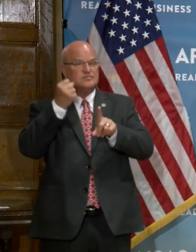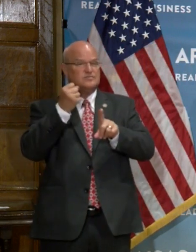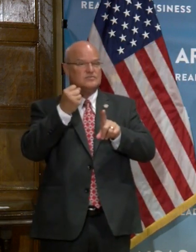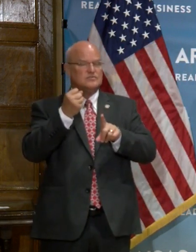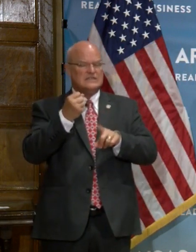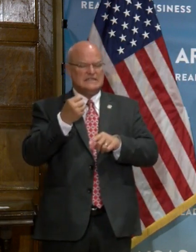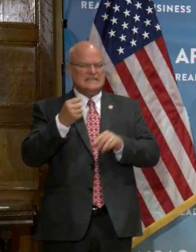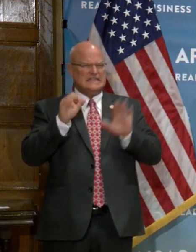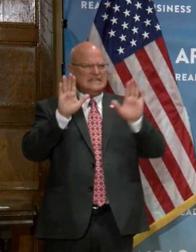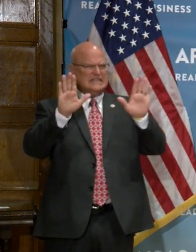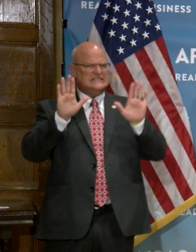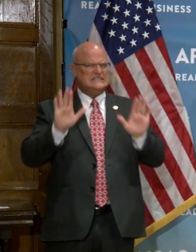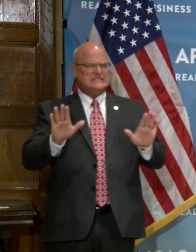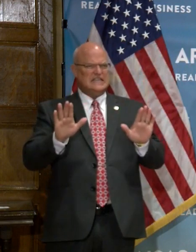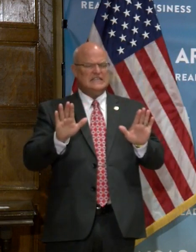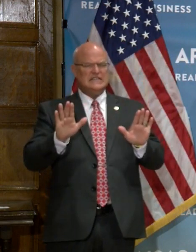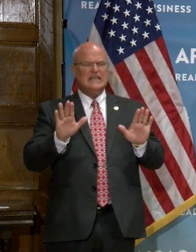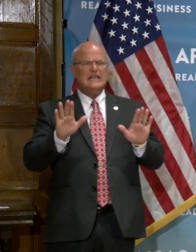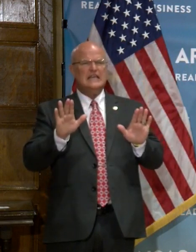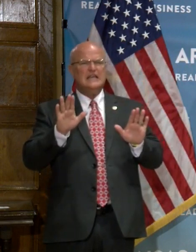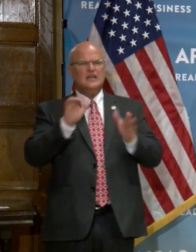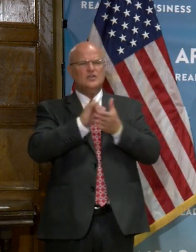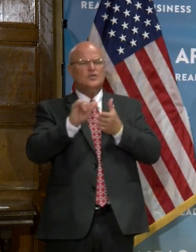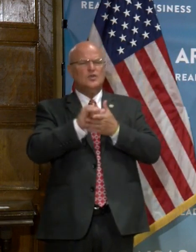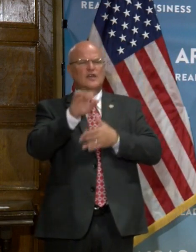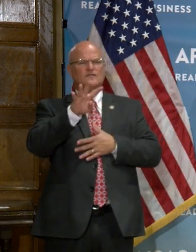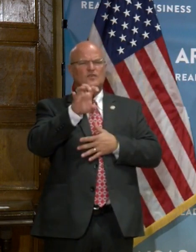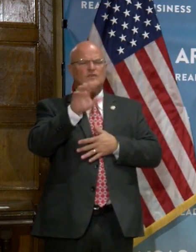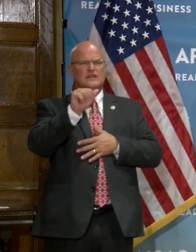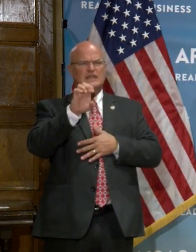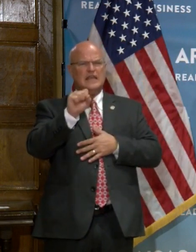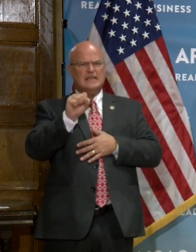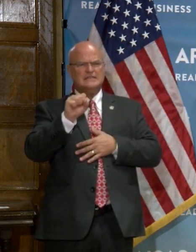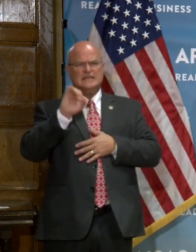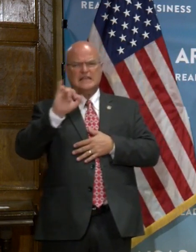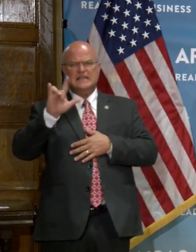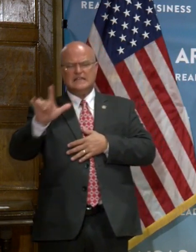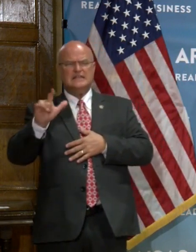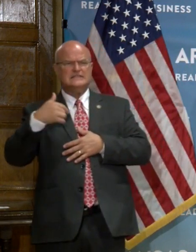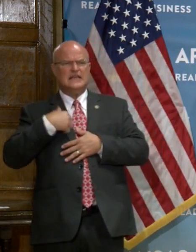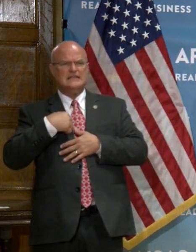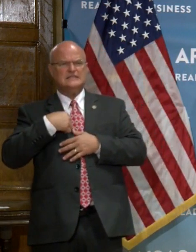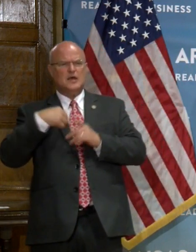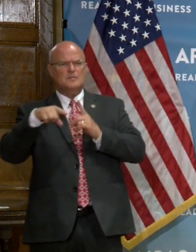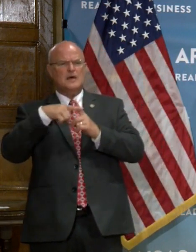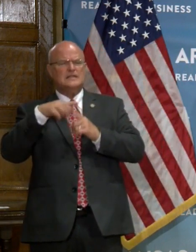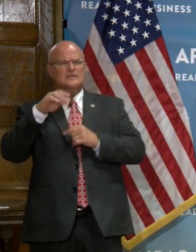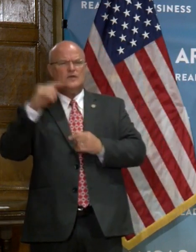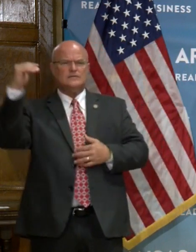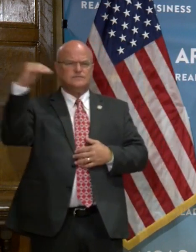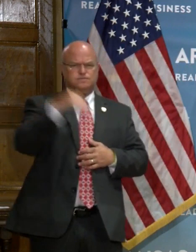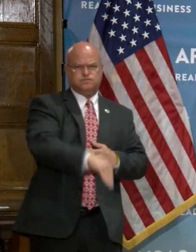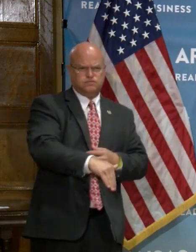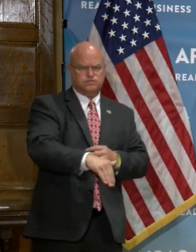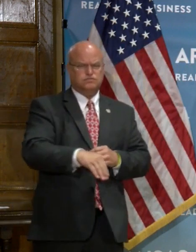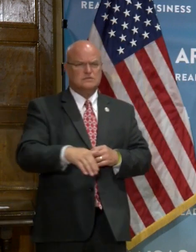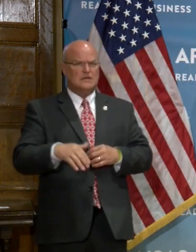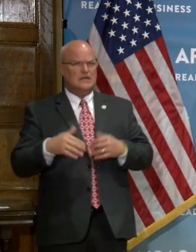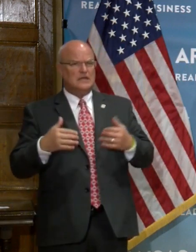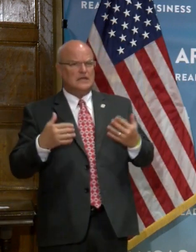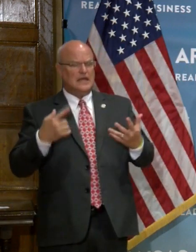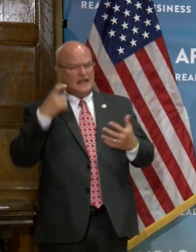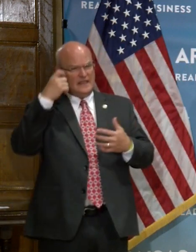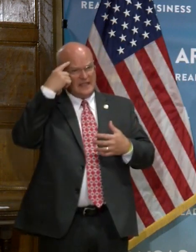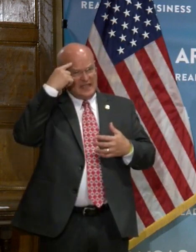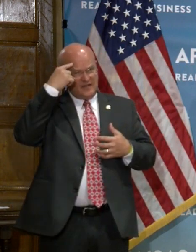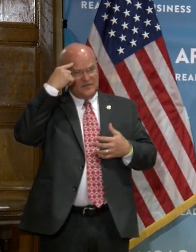York logged less than 400 cases, and Illinois has one of the fastest declining positivity rates in the country. Now, Governor Cuomo